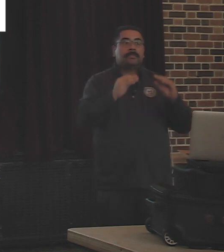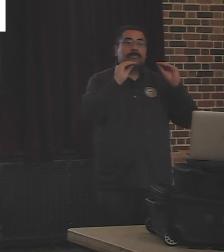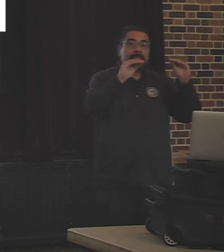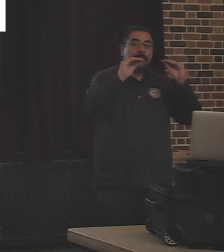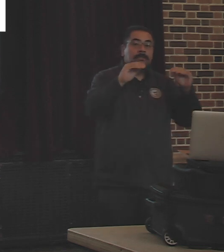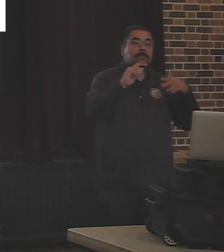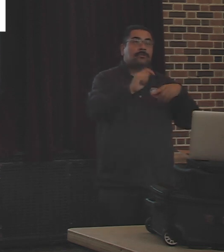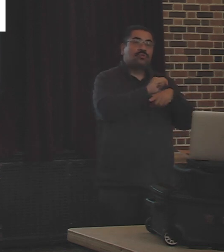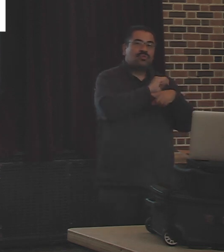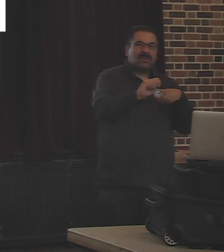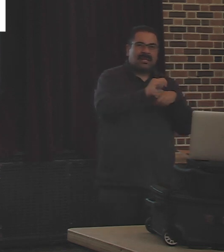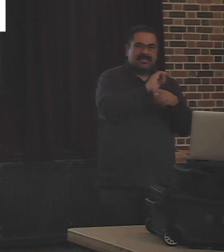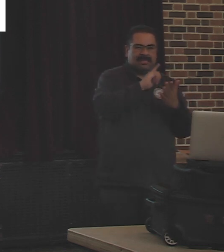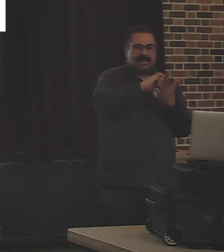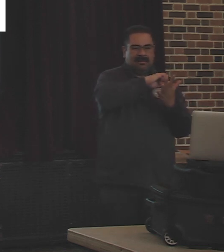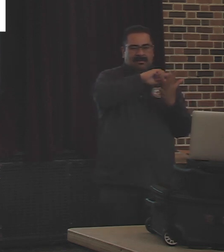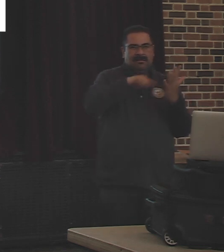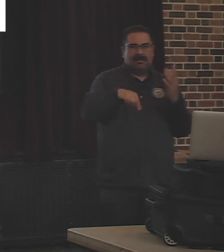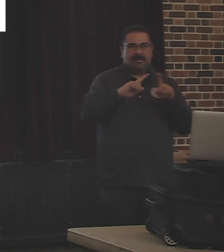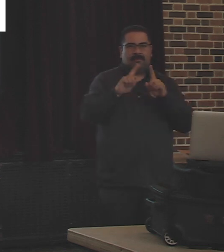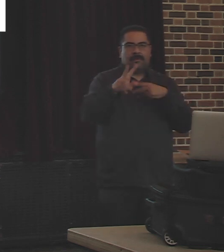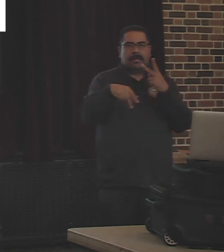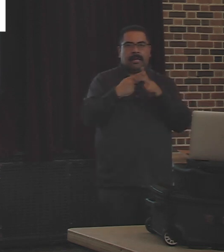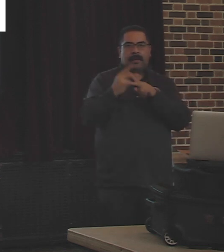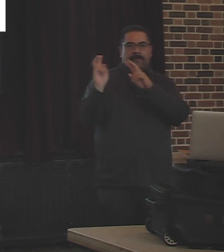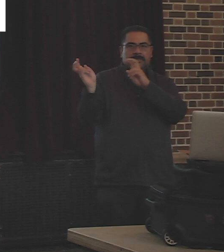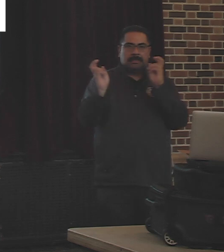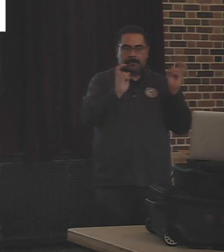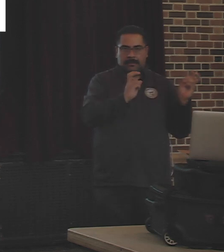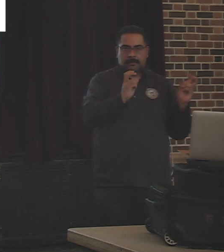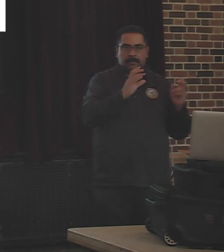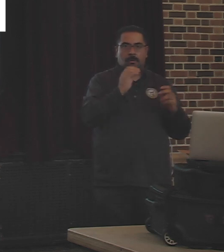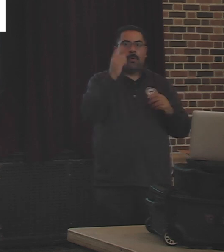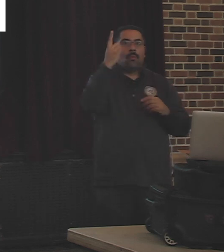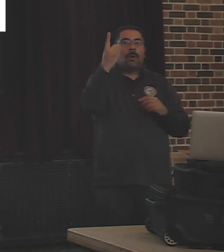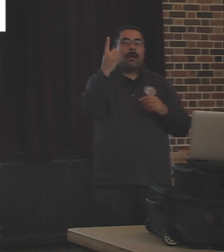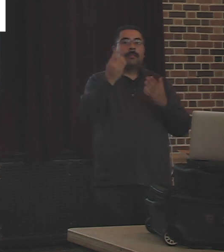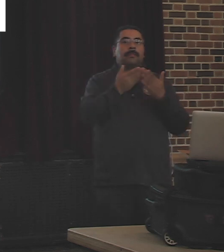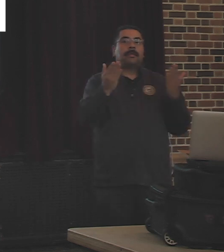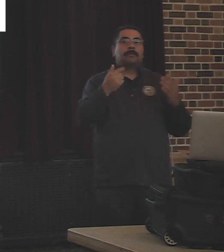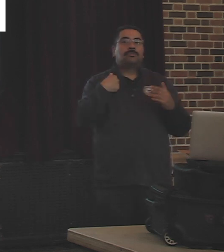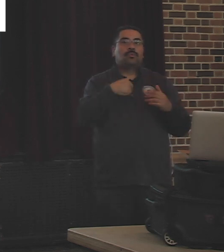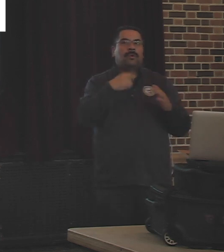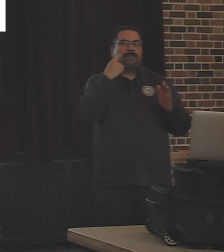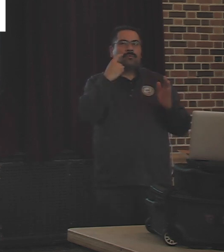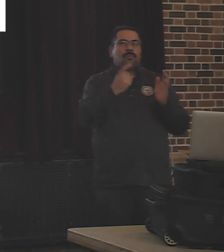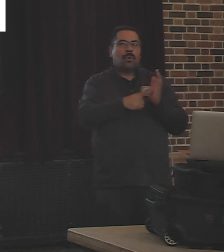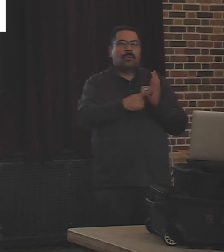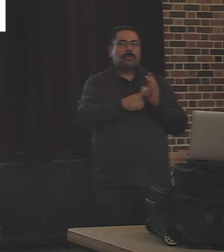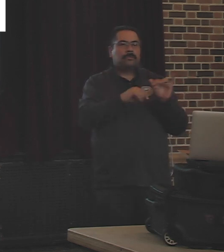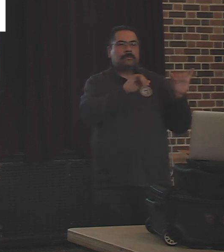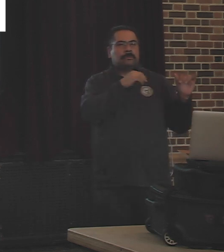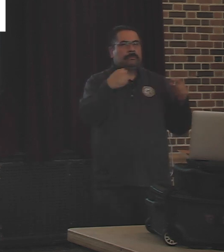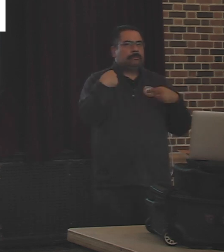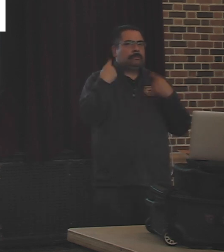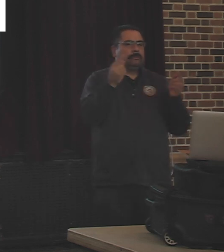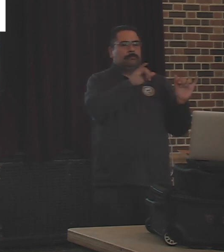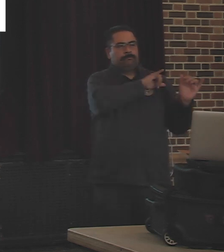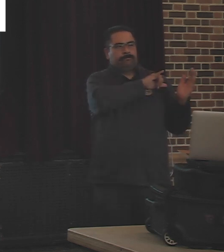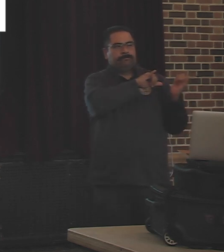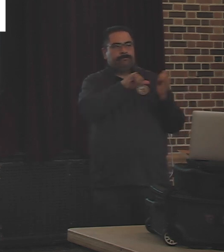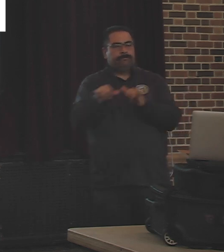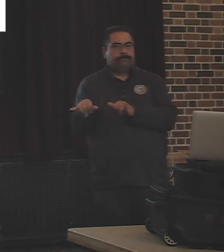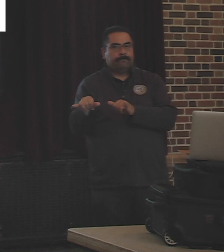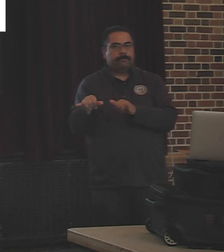teaching, trainings, things like that. There's all sorts of different topics. And one of the things we've been noticing across the board is